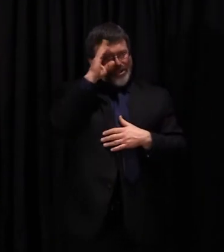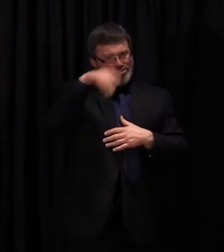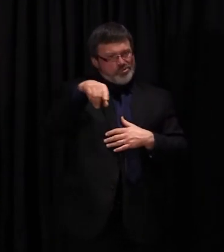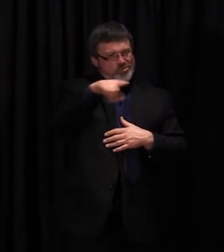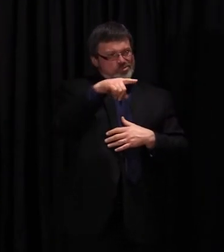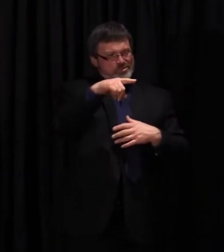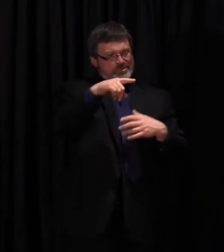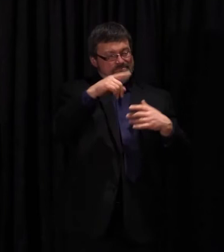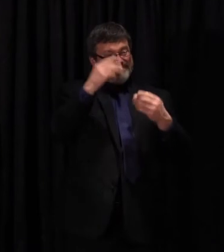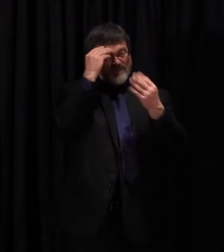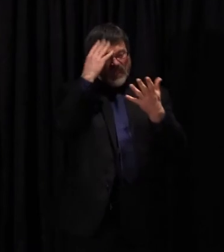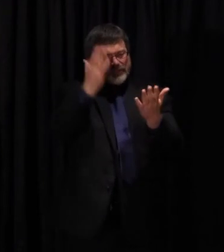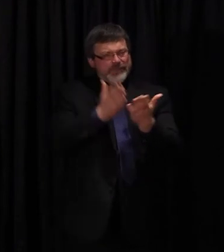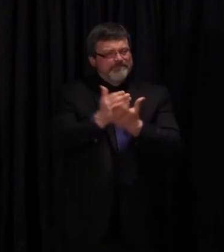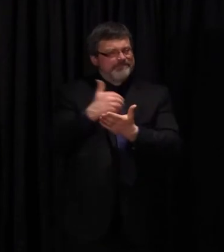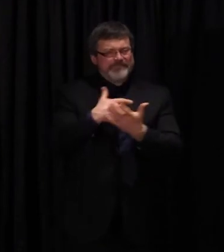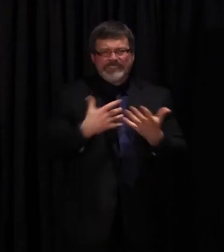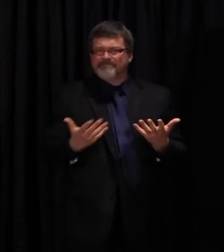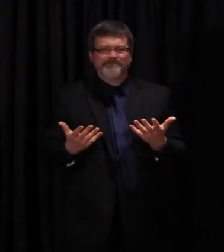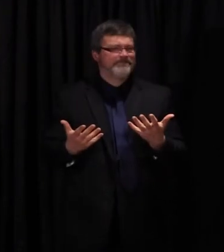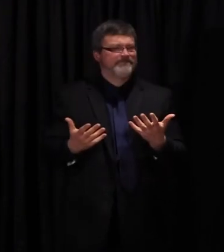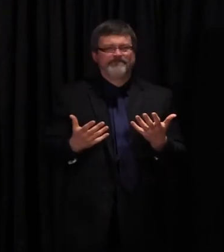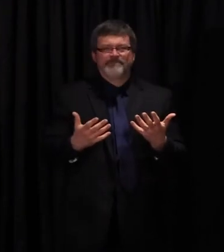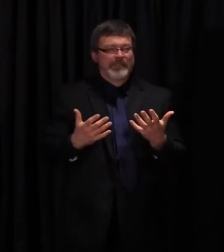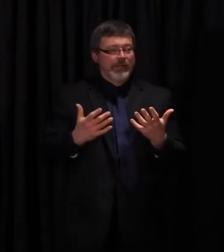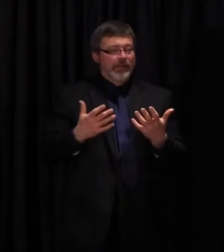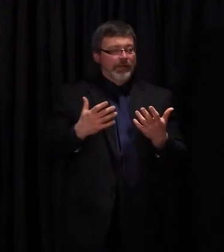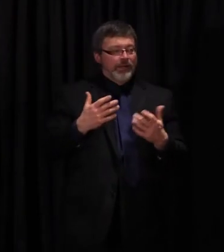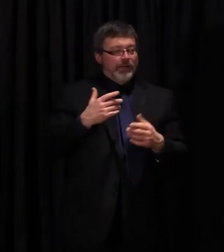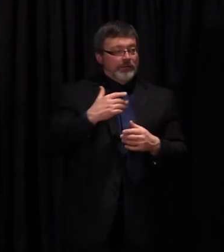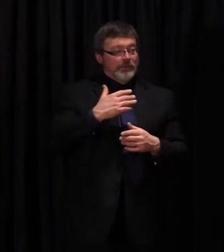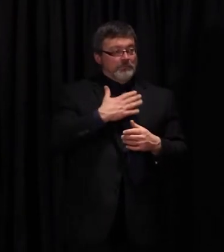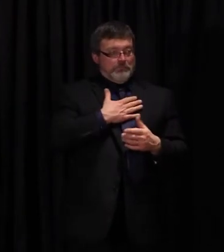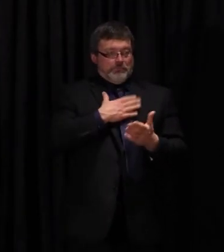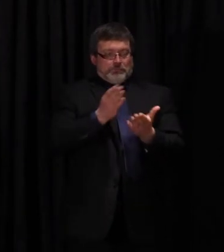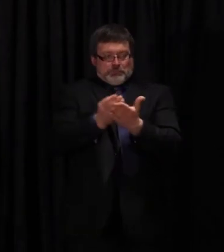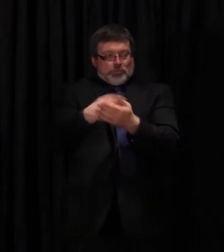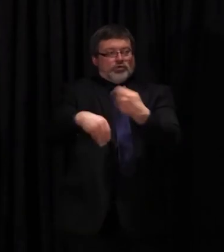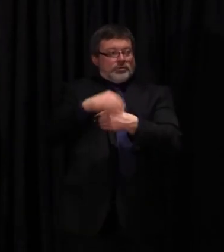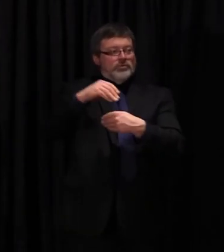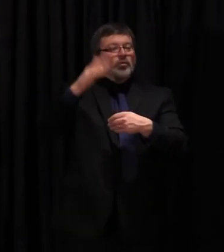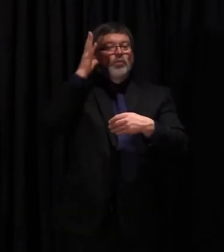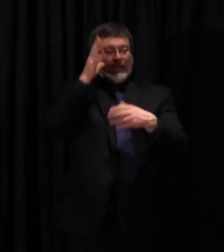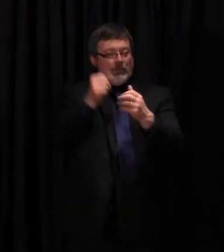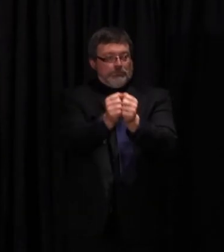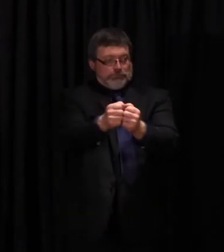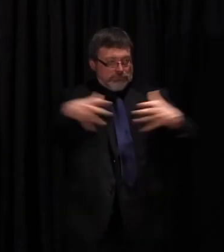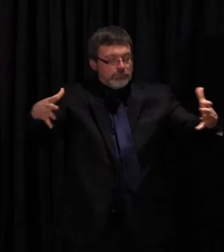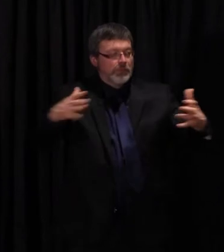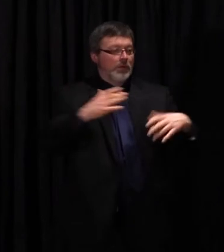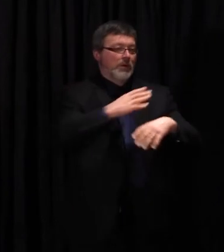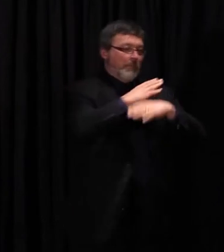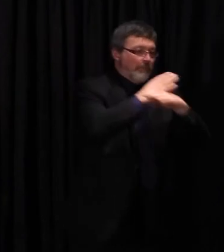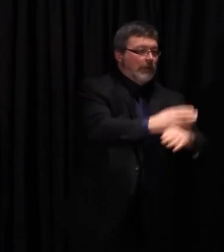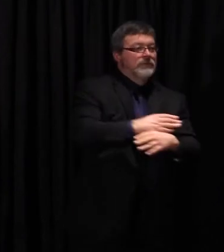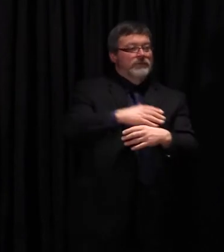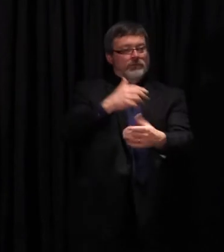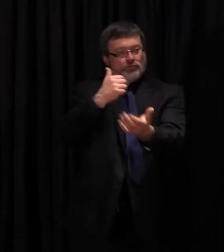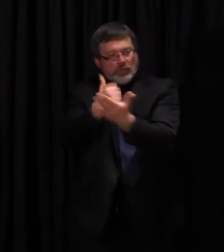wasn't enough. So my budget will expand prevention, treatment, and recovery efforts.